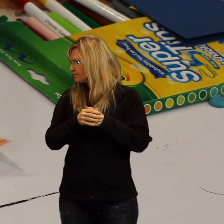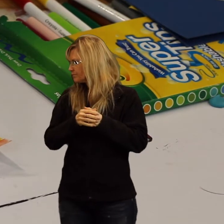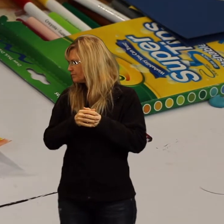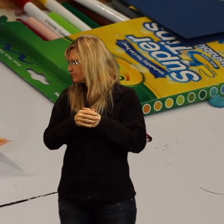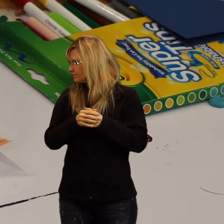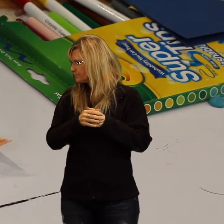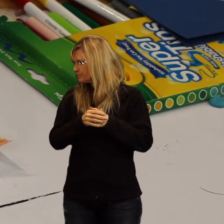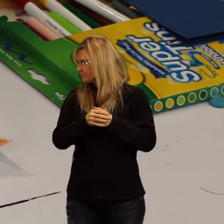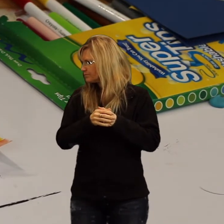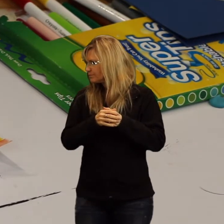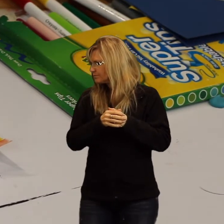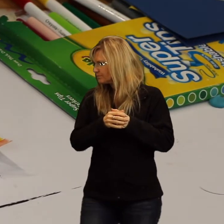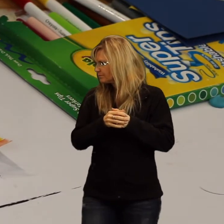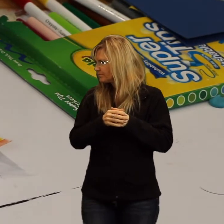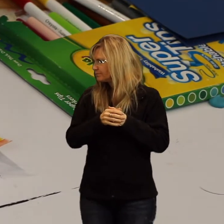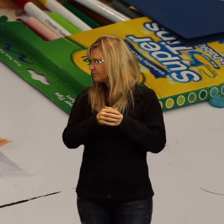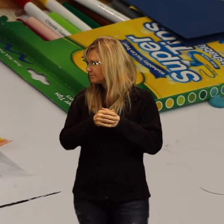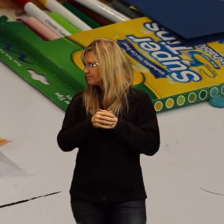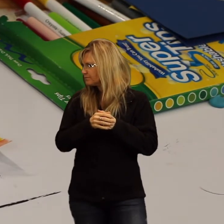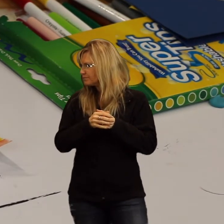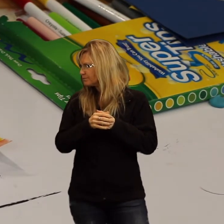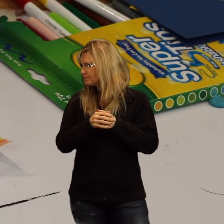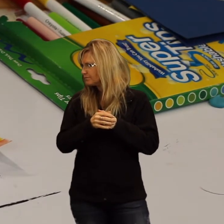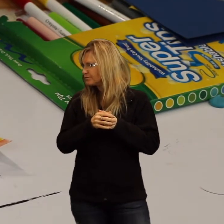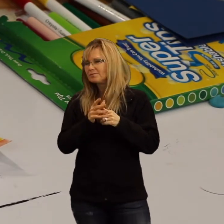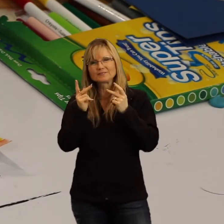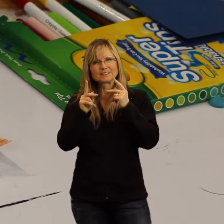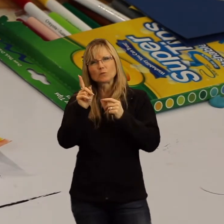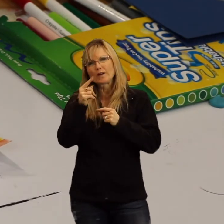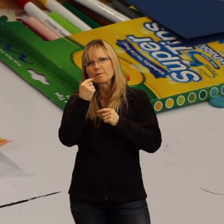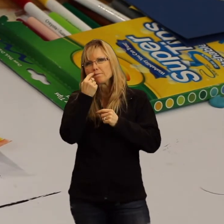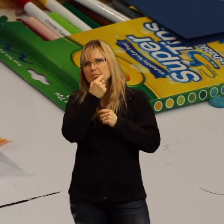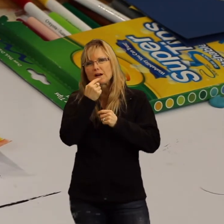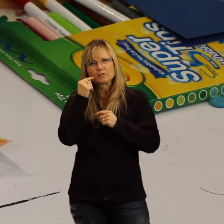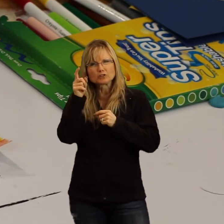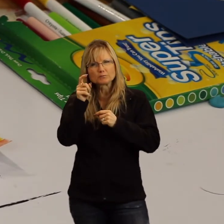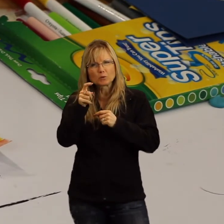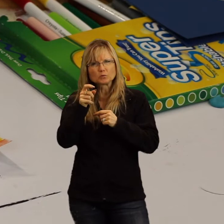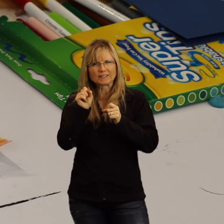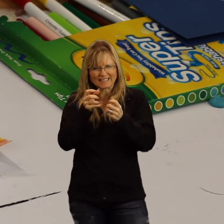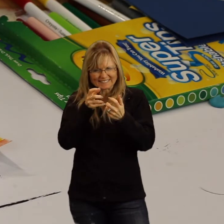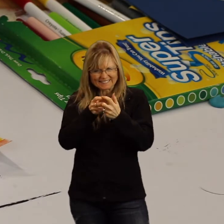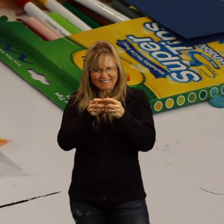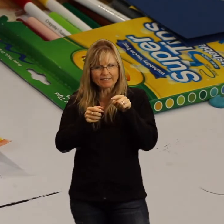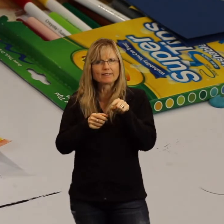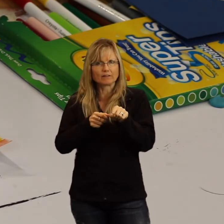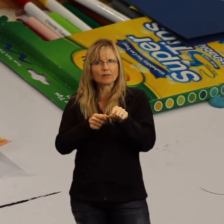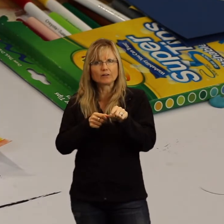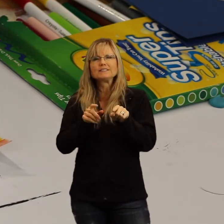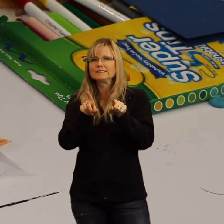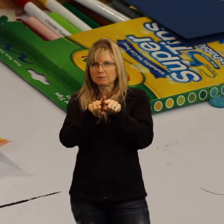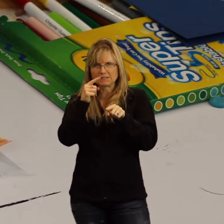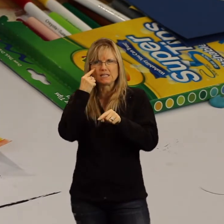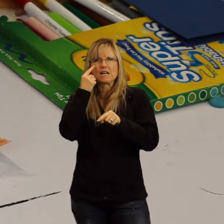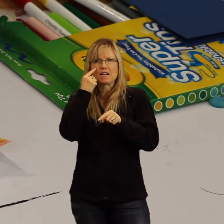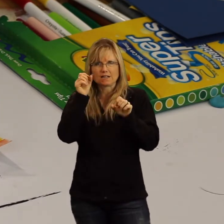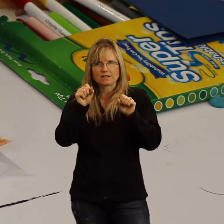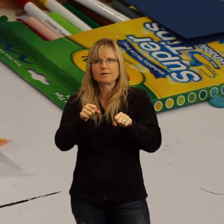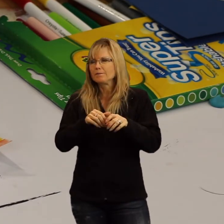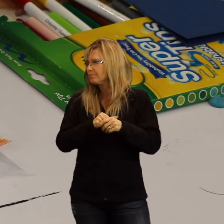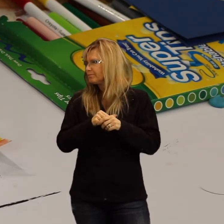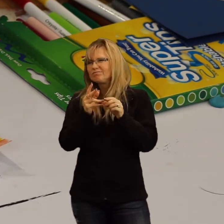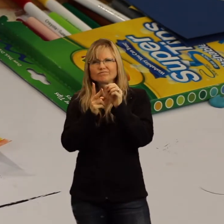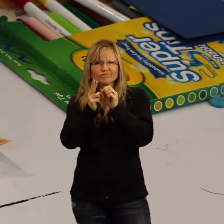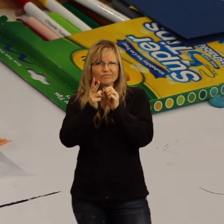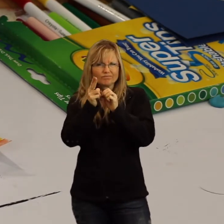the opposite mirrored where the mouth is. And then same thing with the eye. Cut